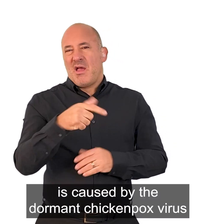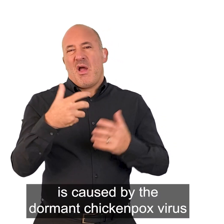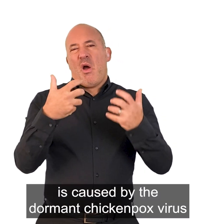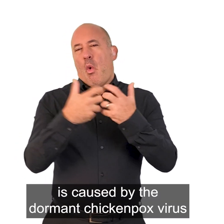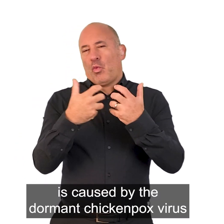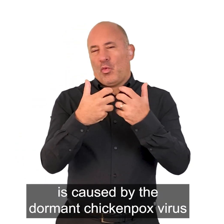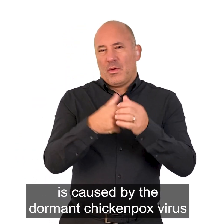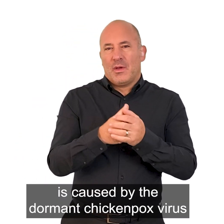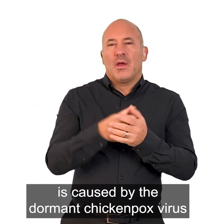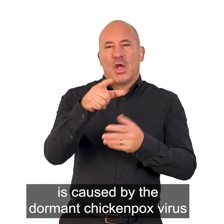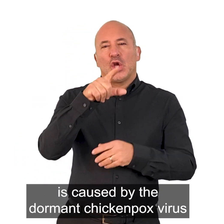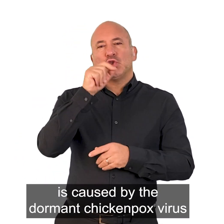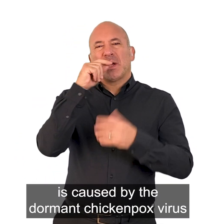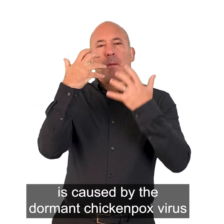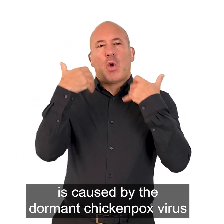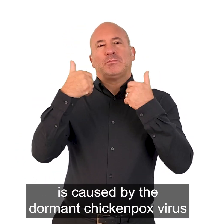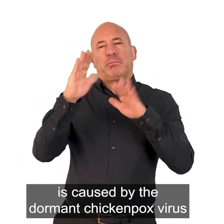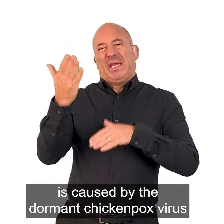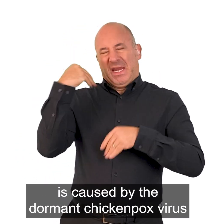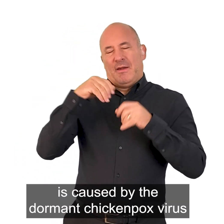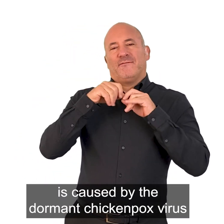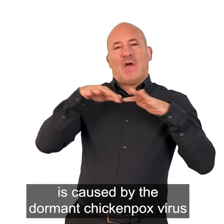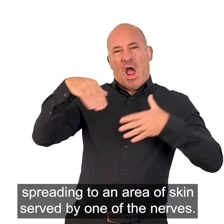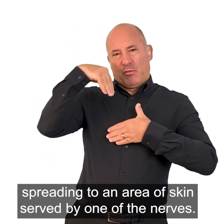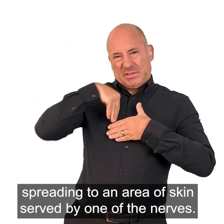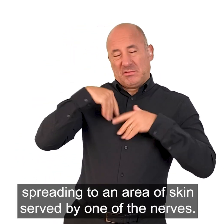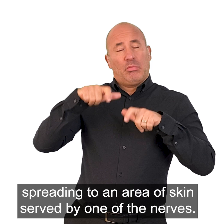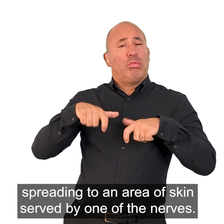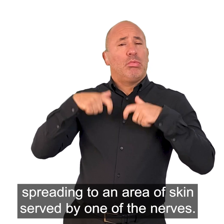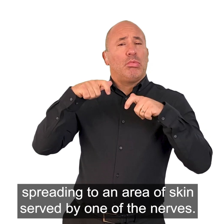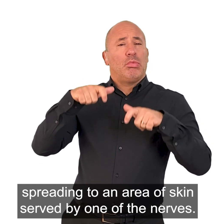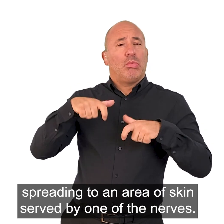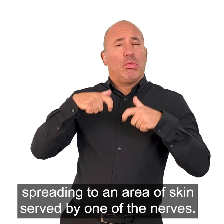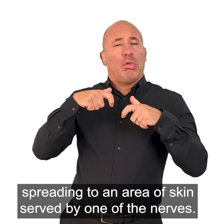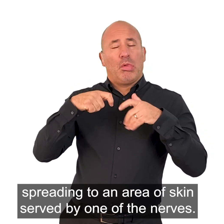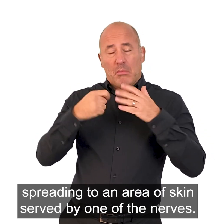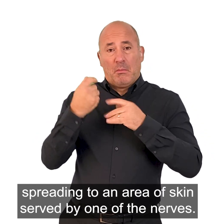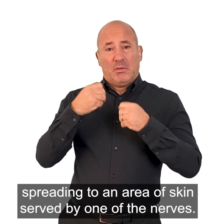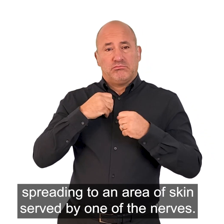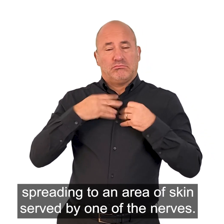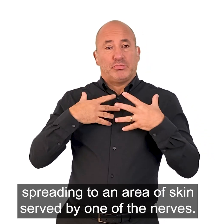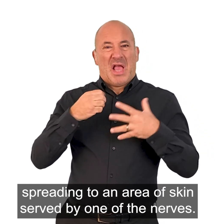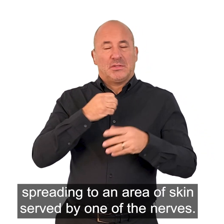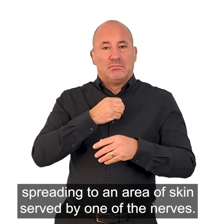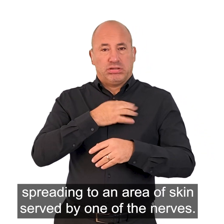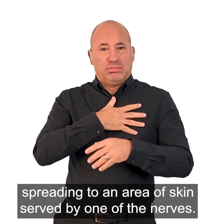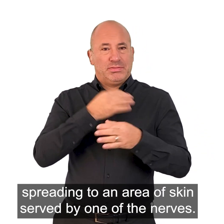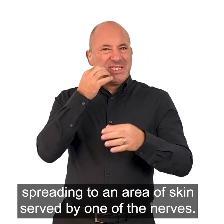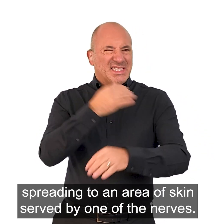is caused by the dormant chickenpox virus, spreading to an area of skin served by one of the